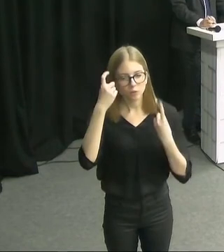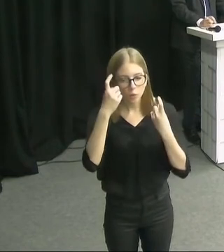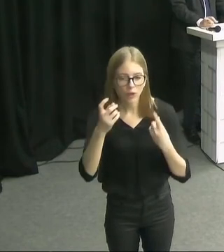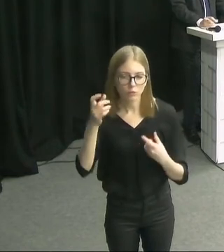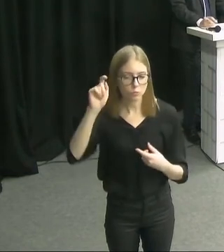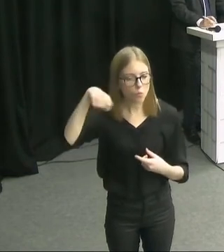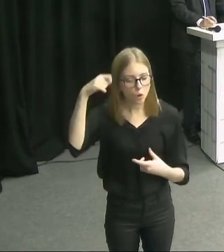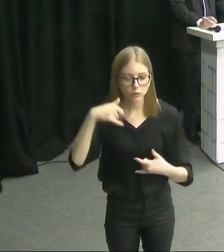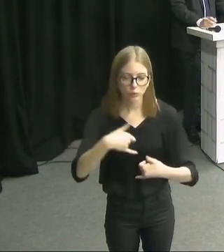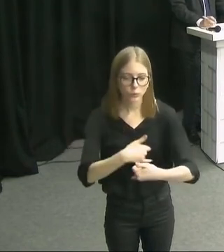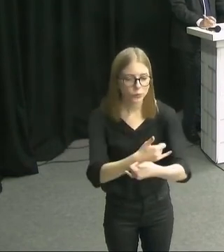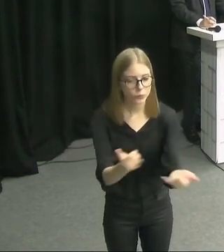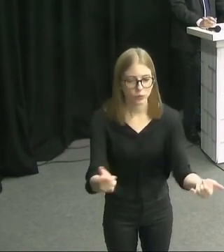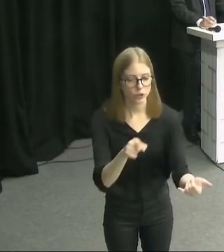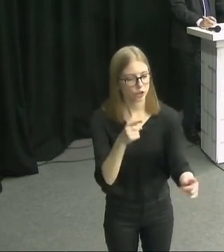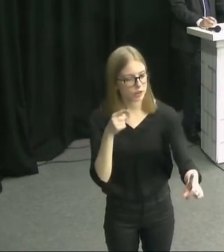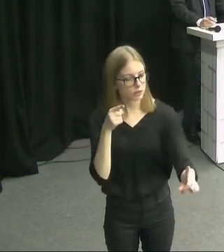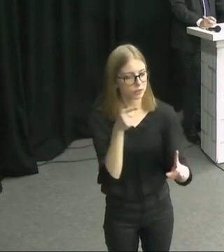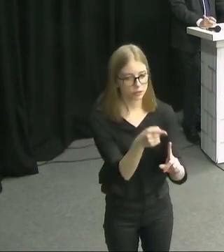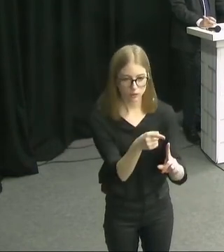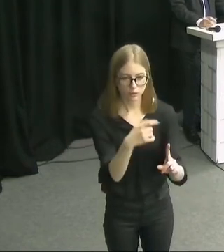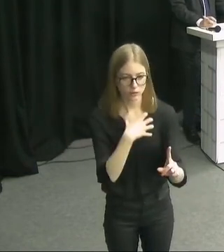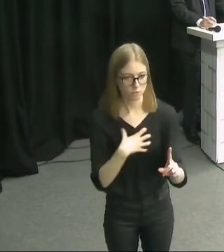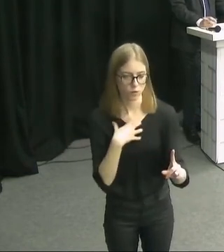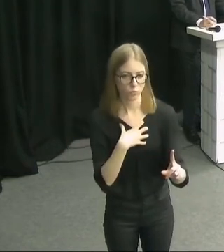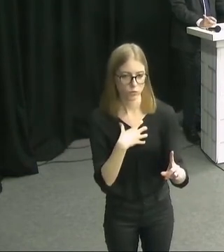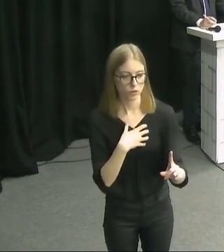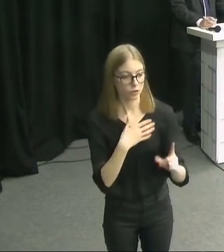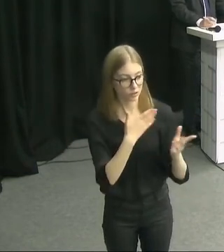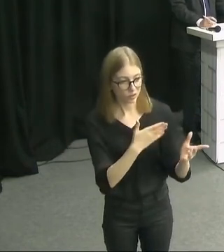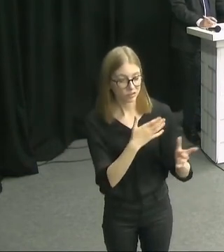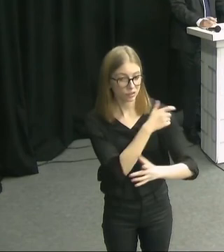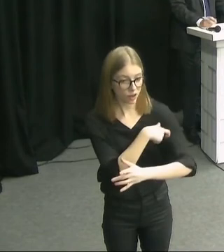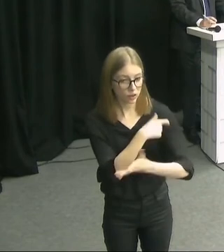Thank you. Well, university must ensure